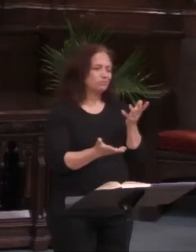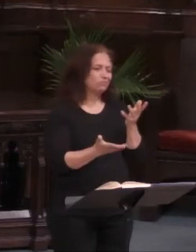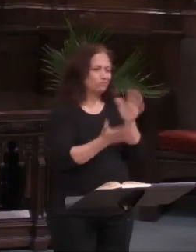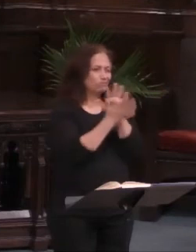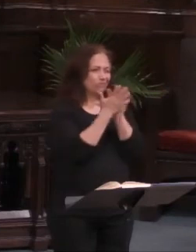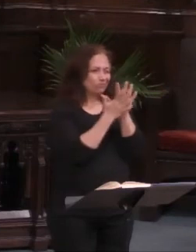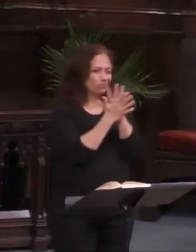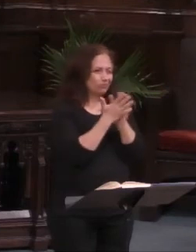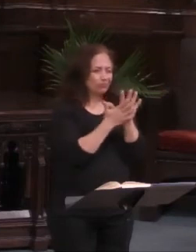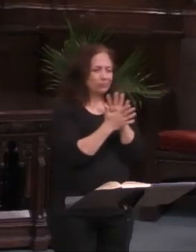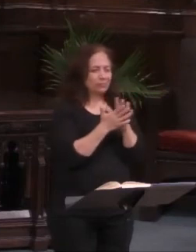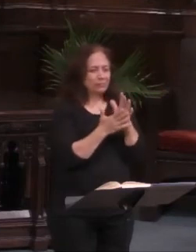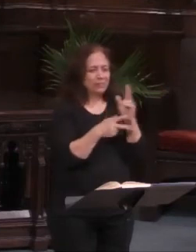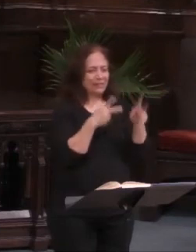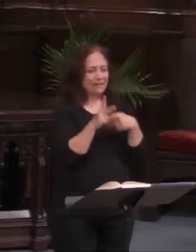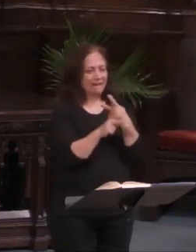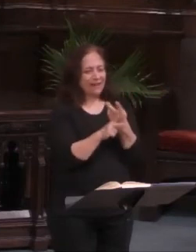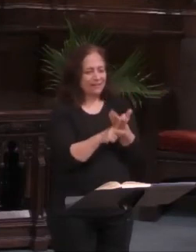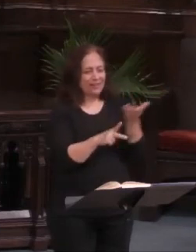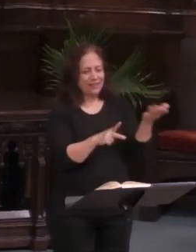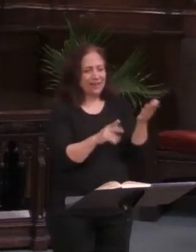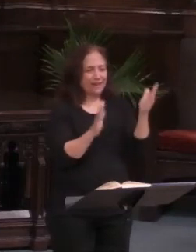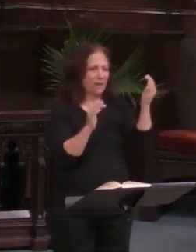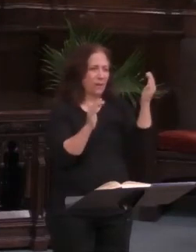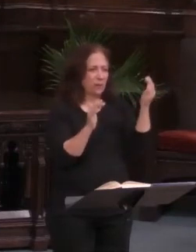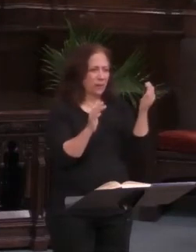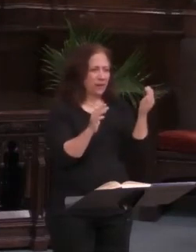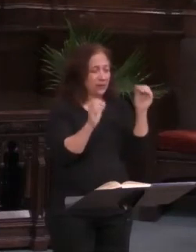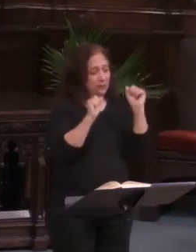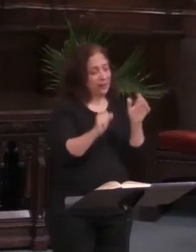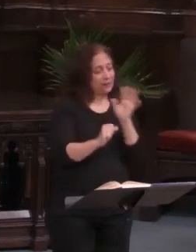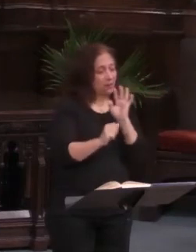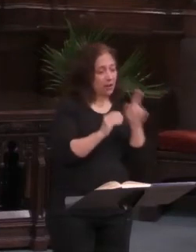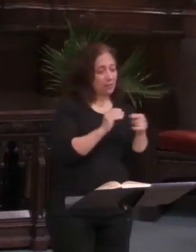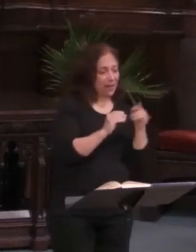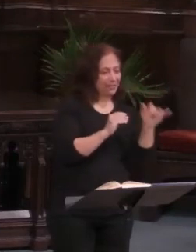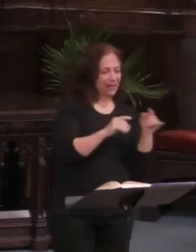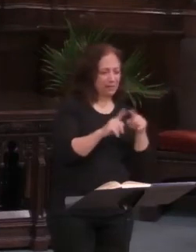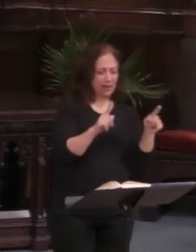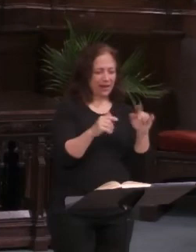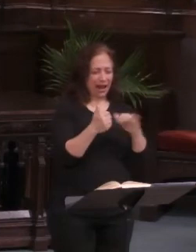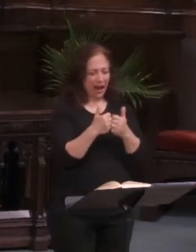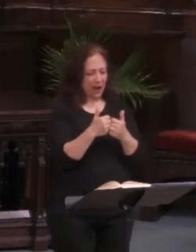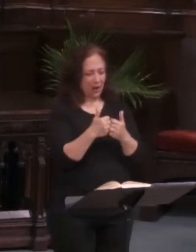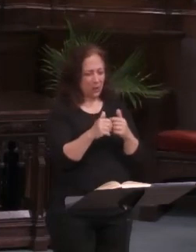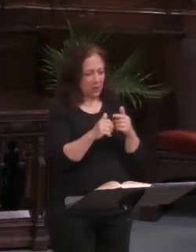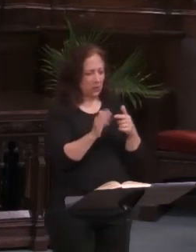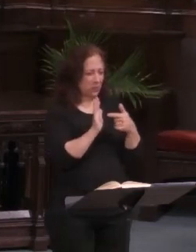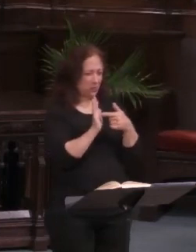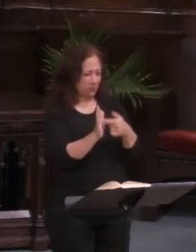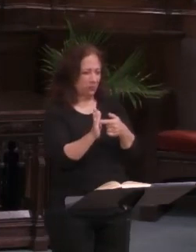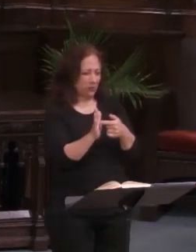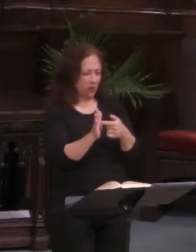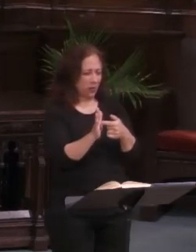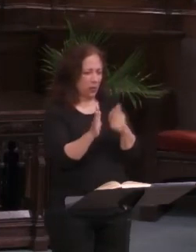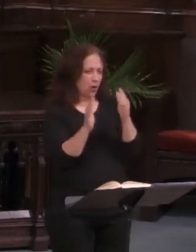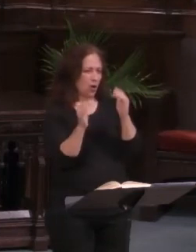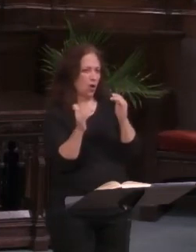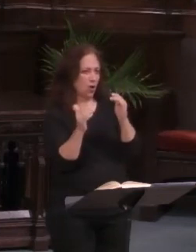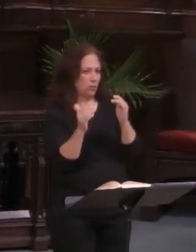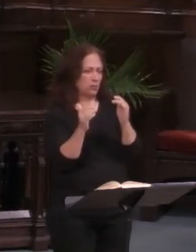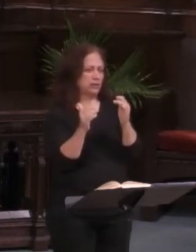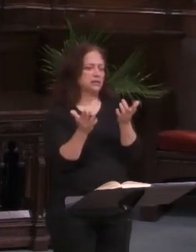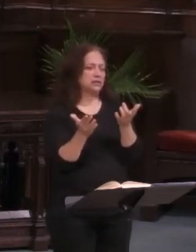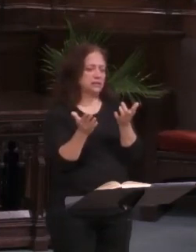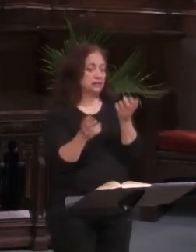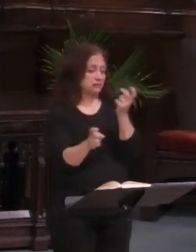or intangible thing. We can talk about it, but pointing to hope can be a